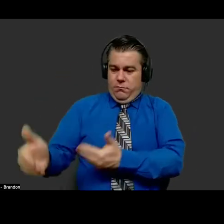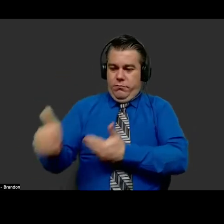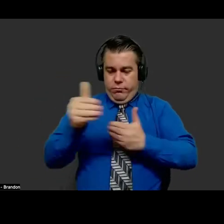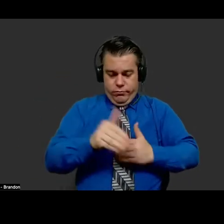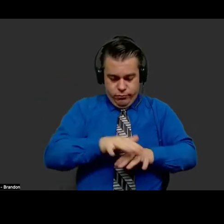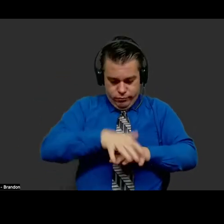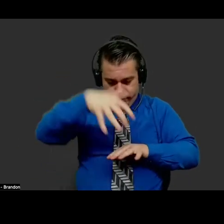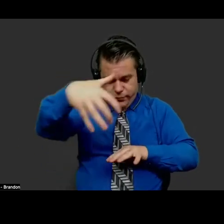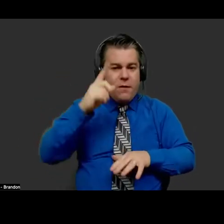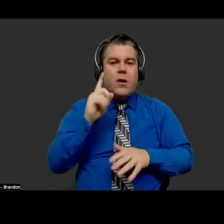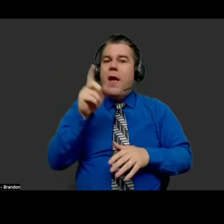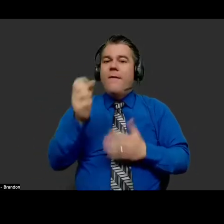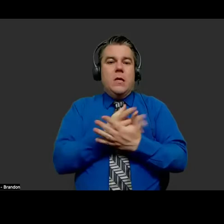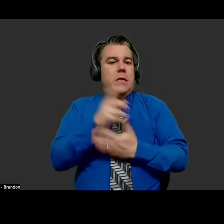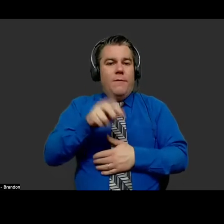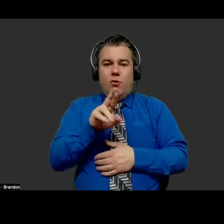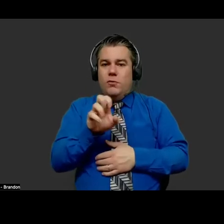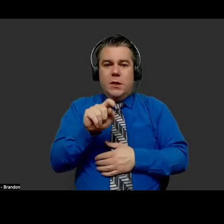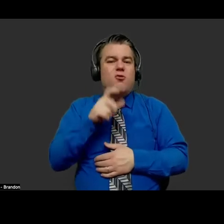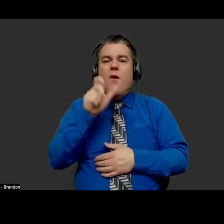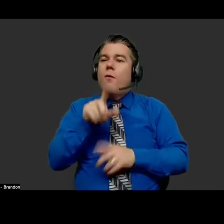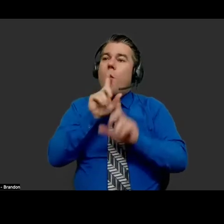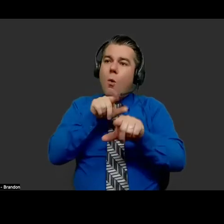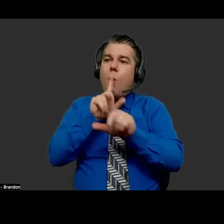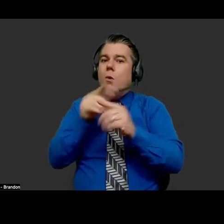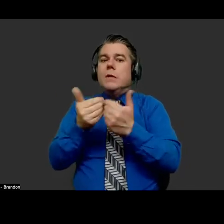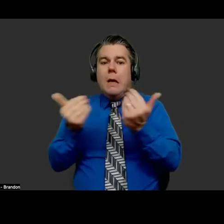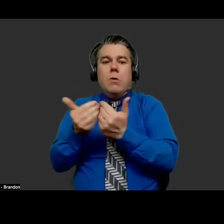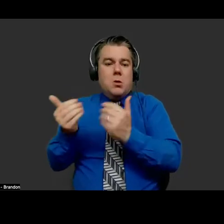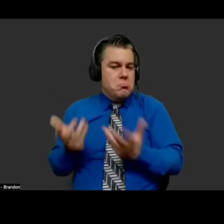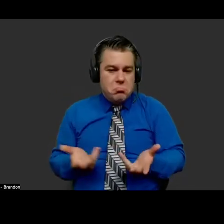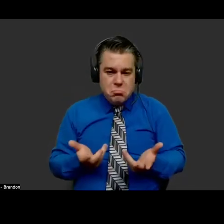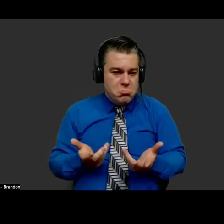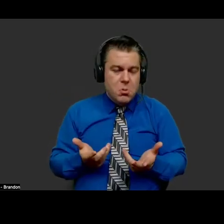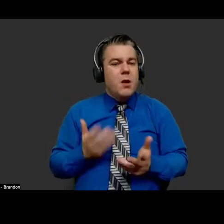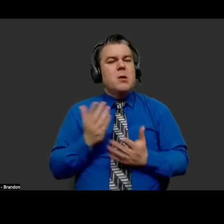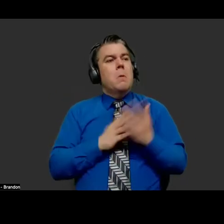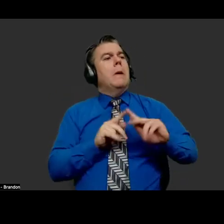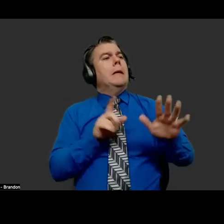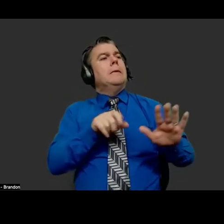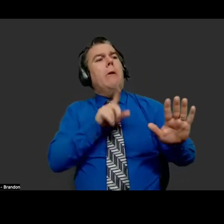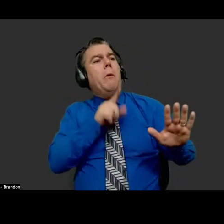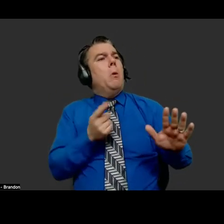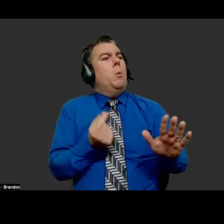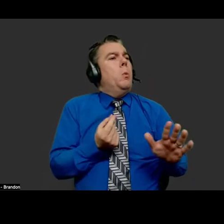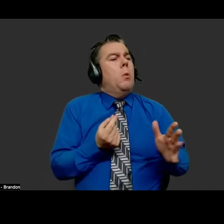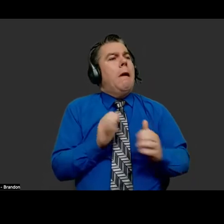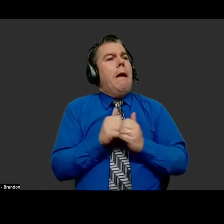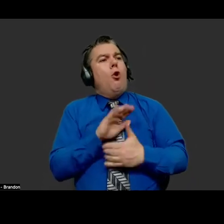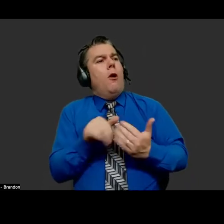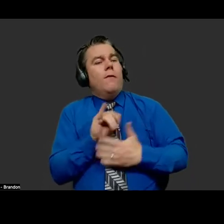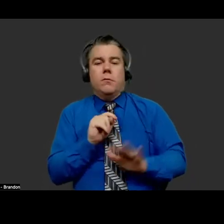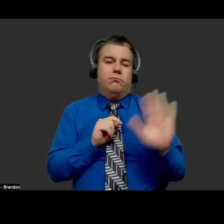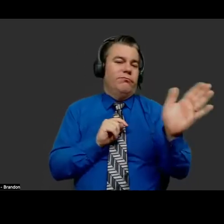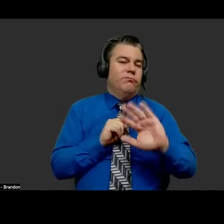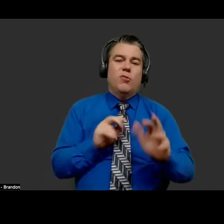the reset, it's all in there. You don't have to order it separately. I've had people ask, what do I need to order? How do I get all of it? It's all ready to